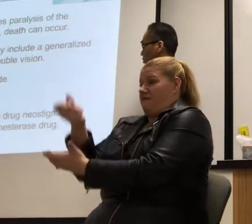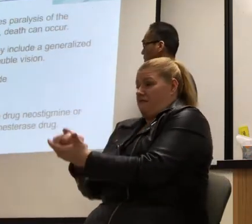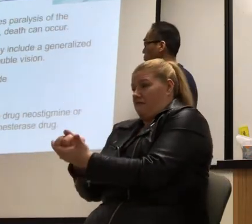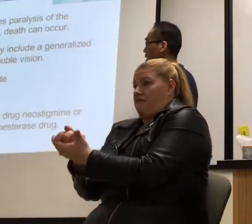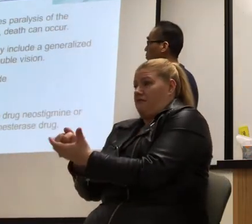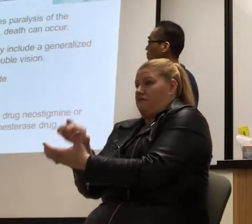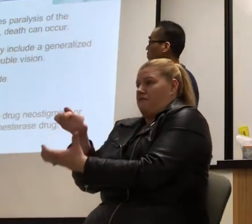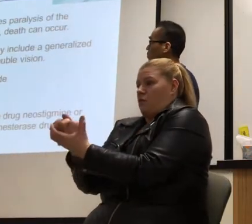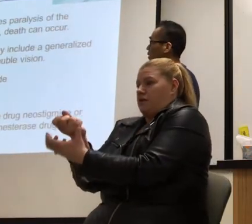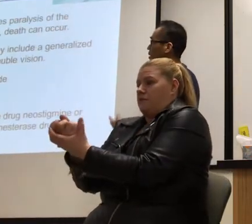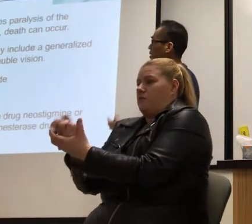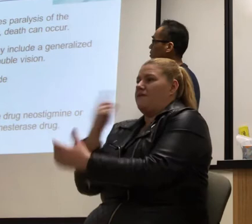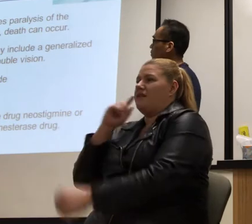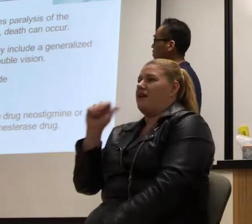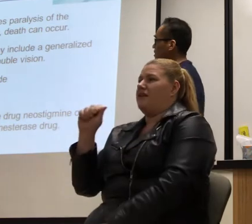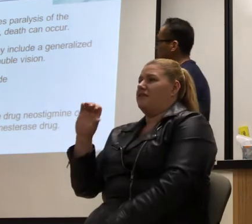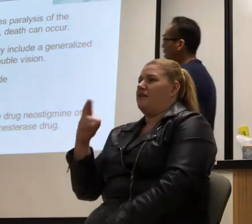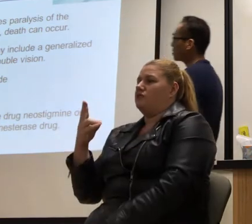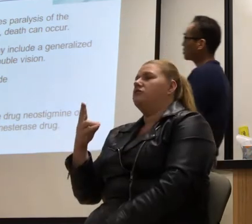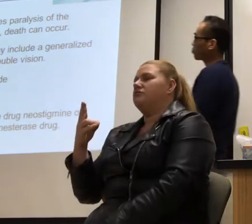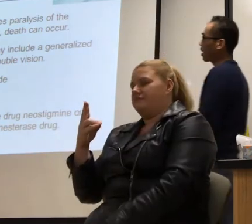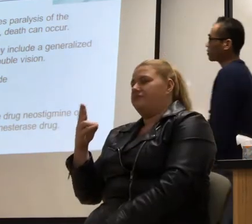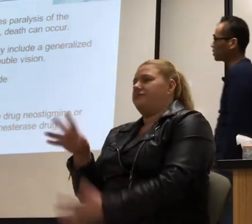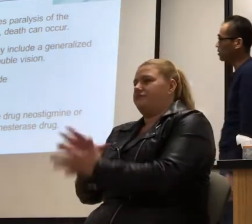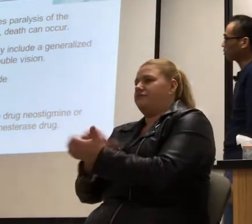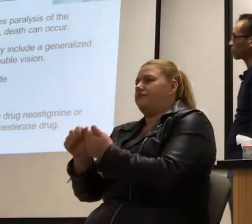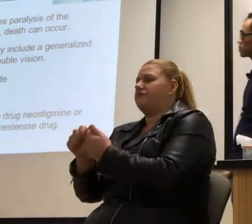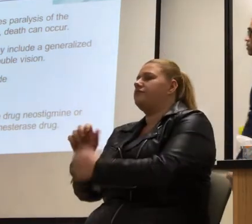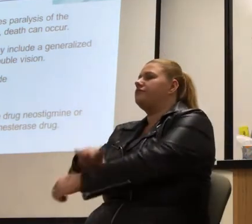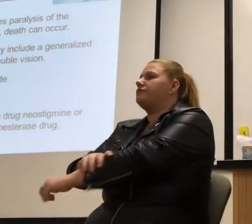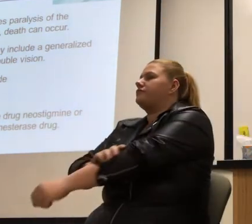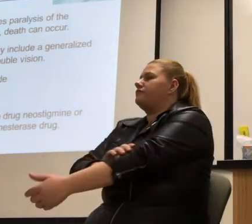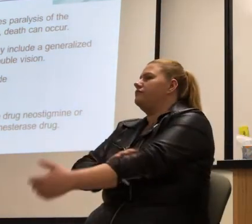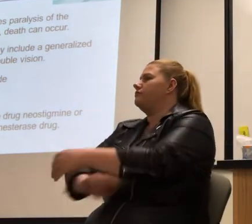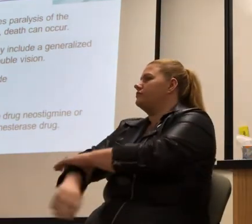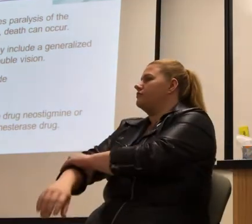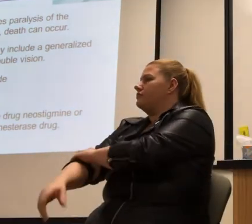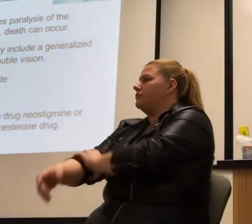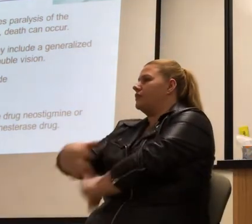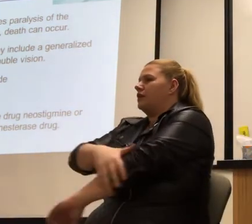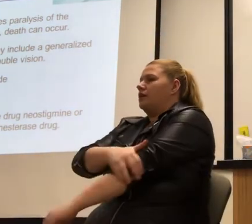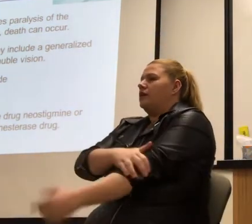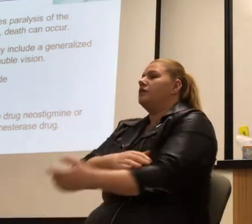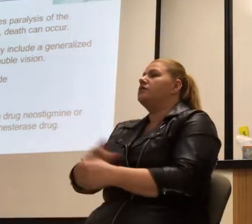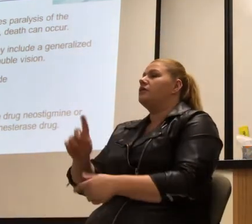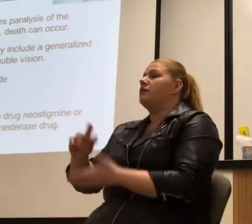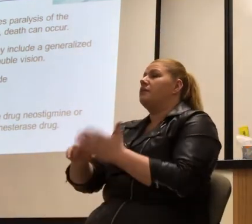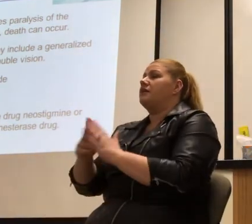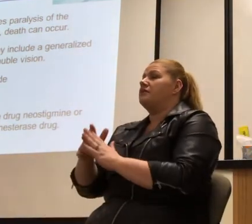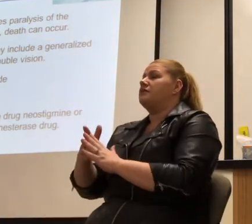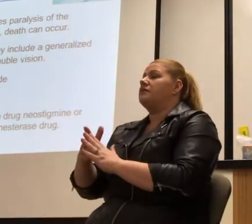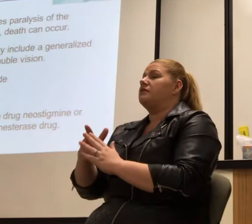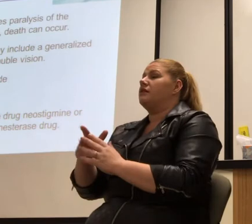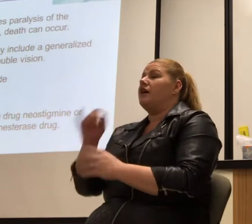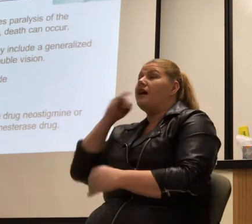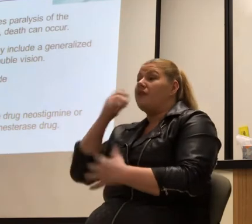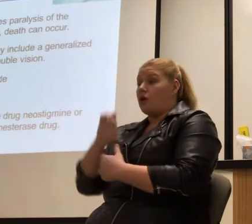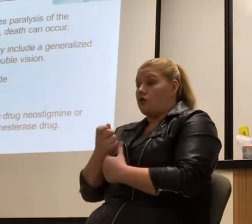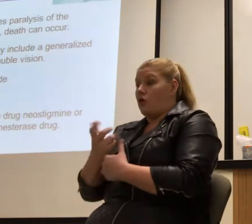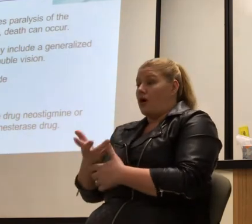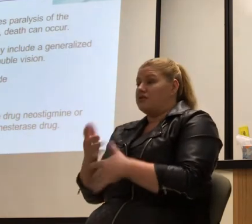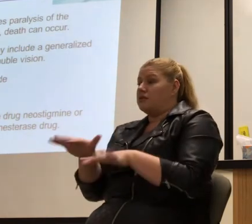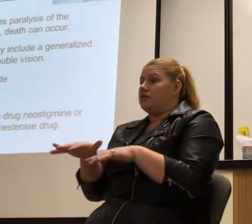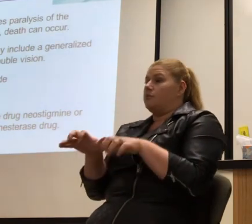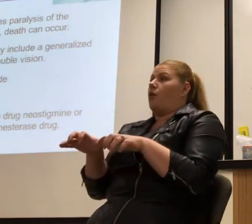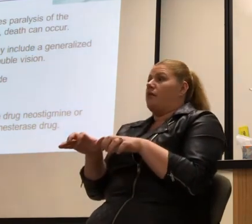causing the autoimmune problem. All right, so the disease causes paralysis of the respiratory muscles, death can occur. So it's a very